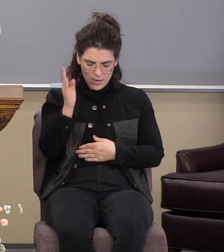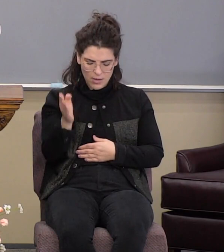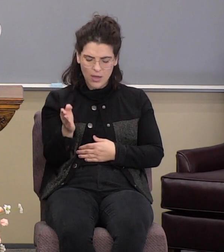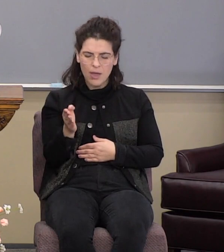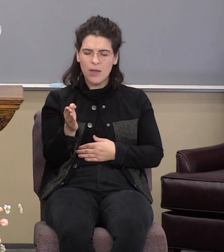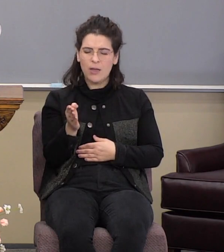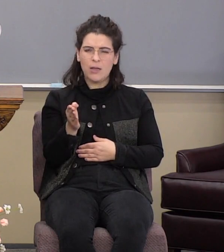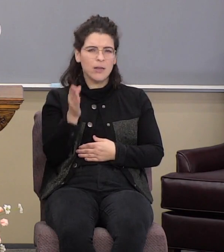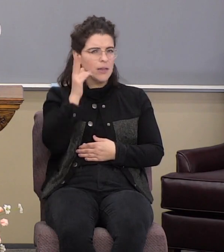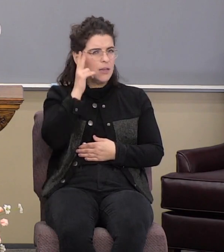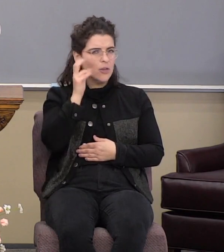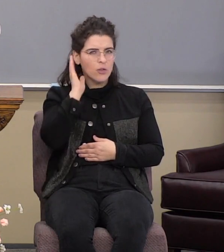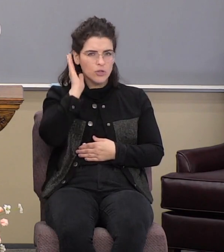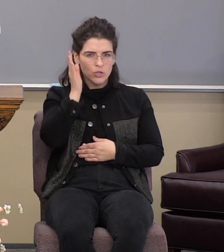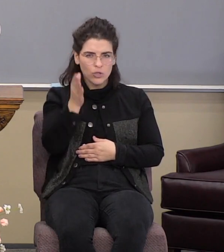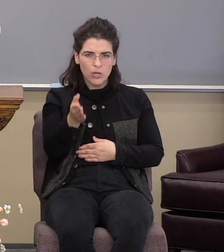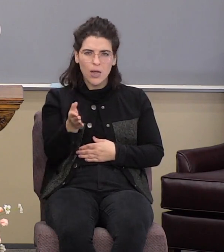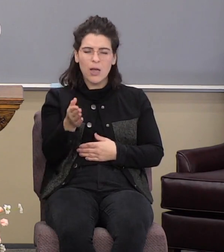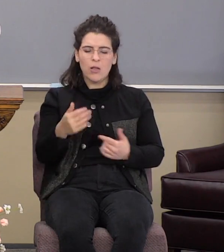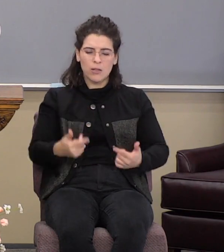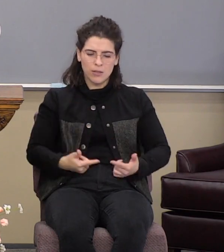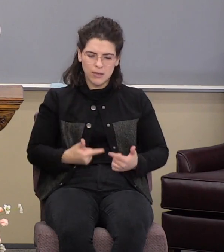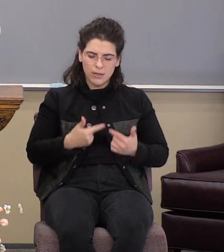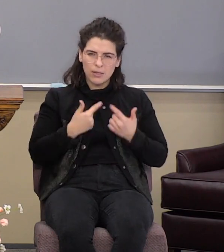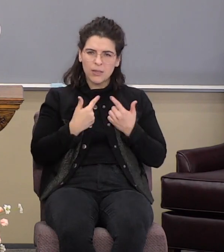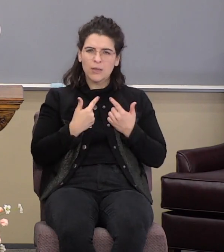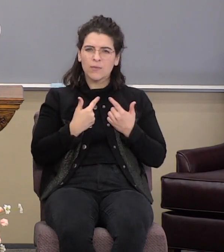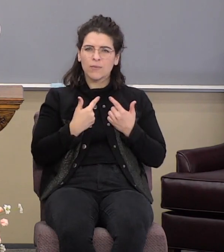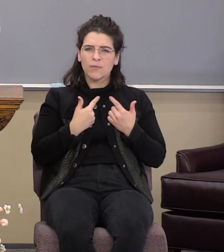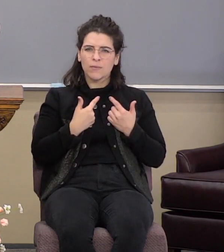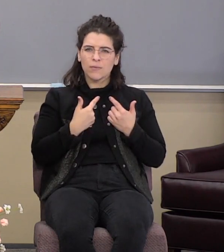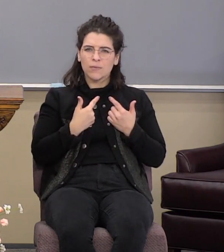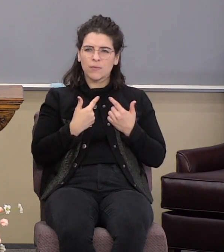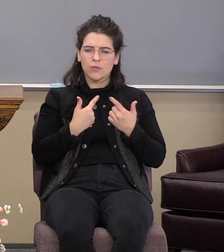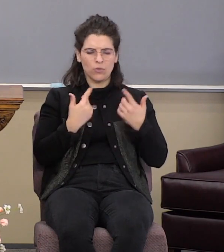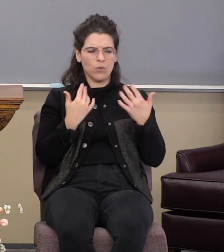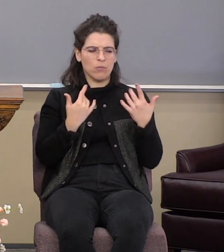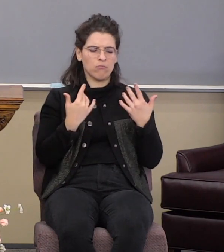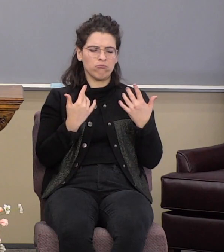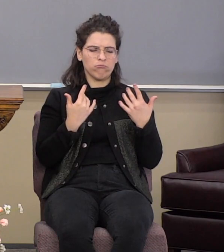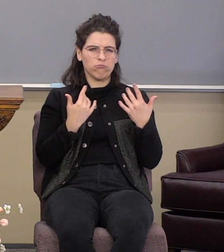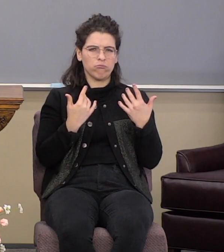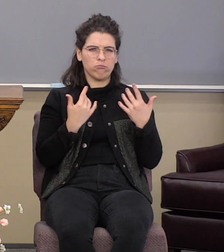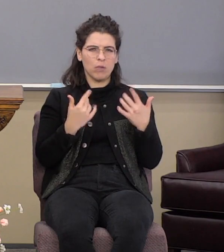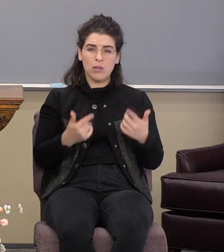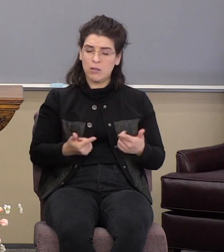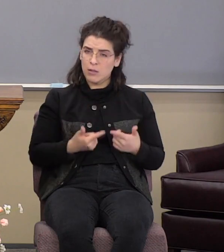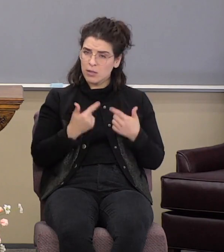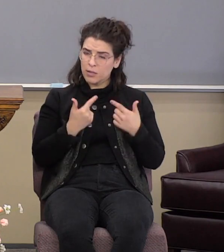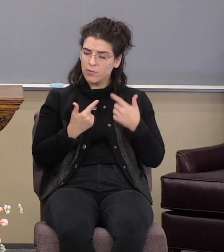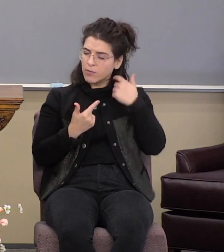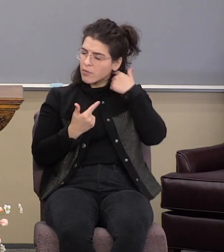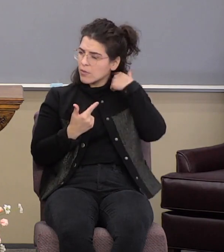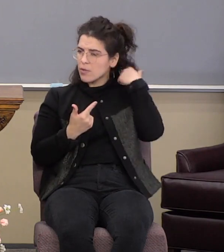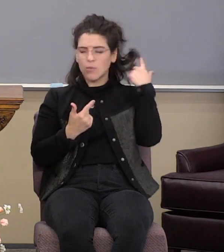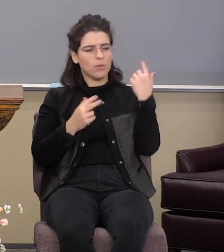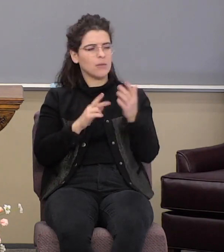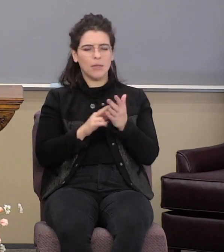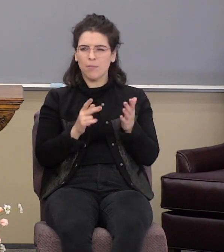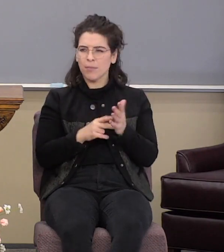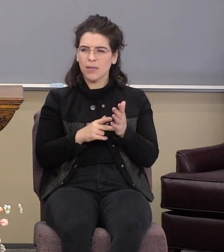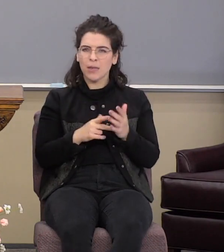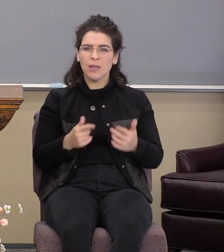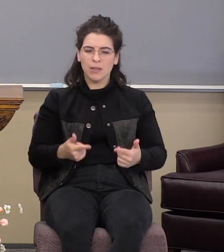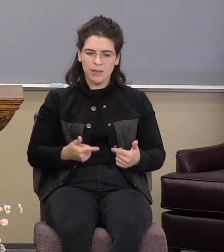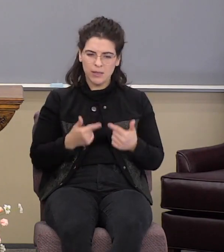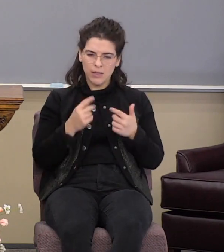and they that hear shall live. Wait a minute. Live in, what does that mean, live? In